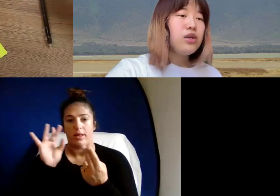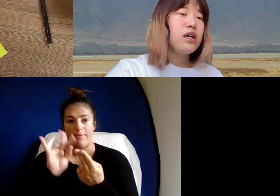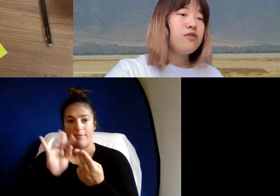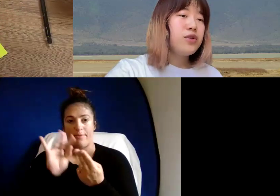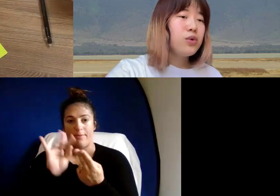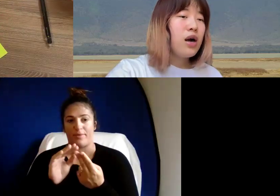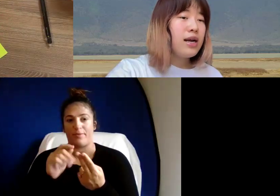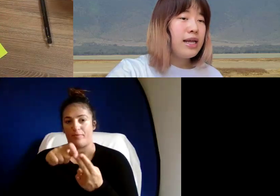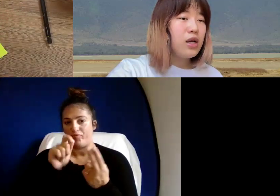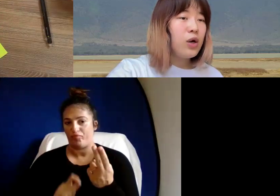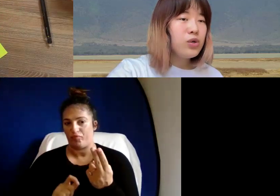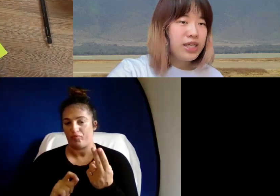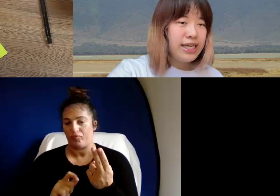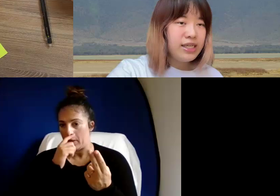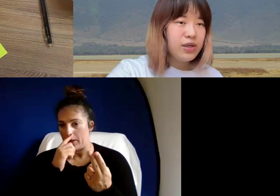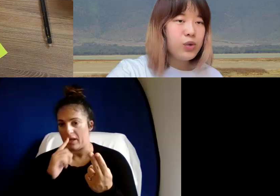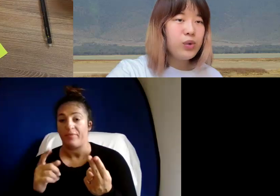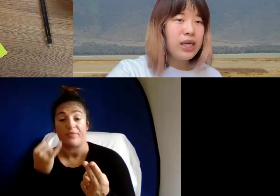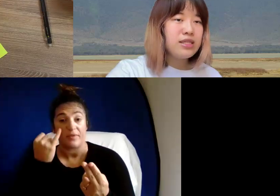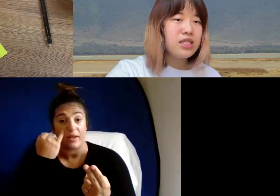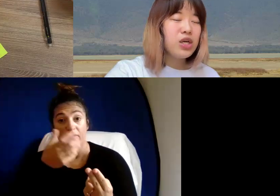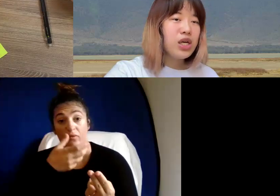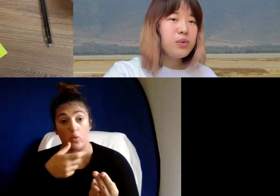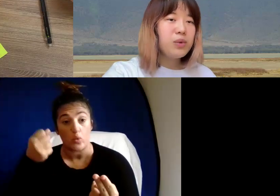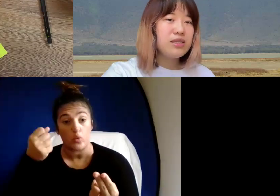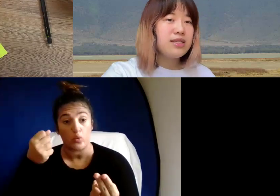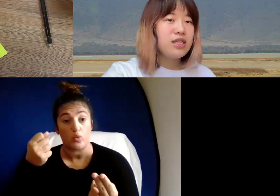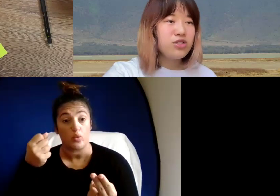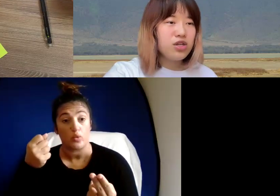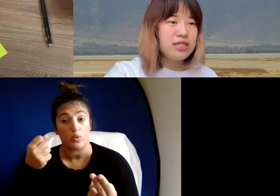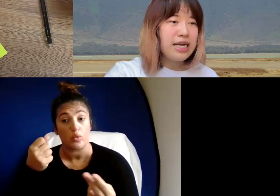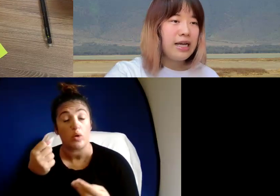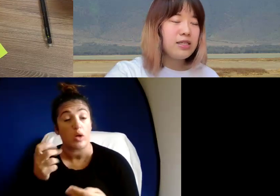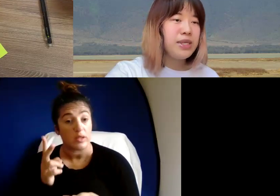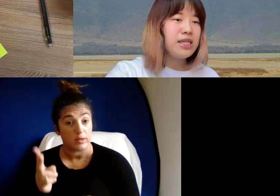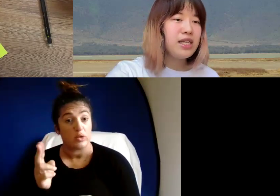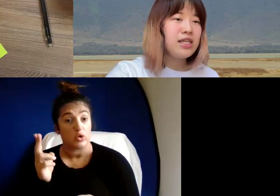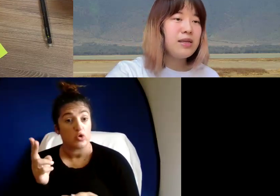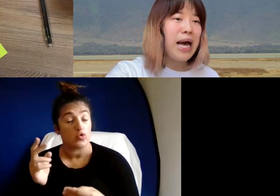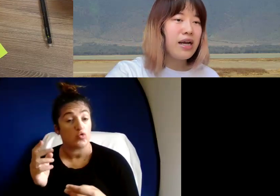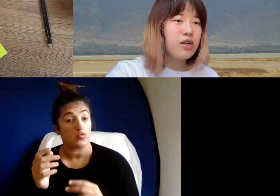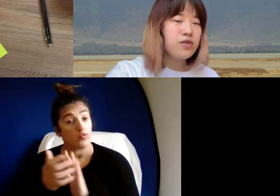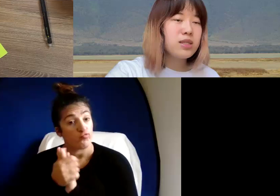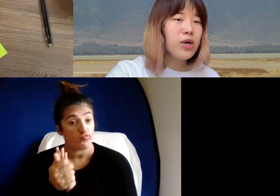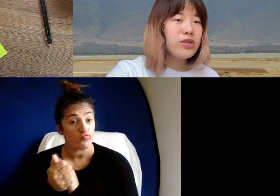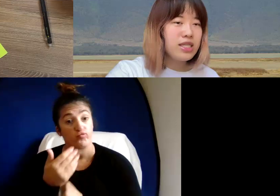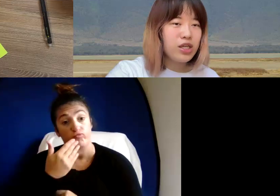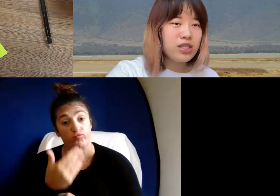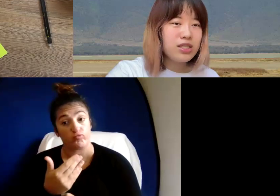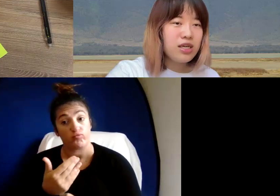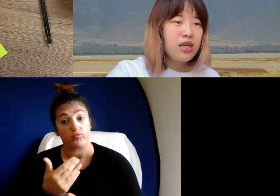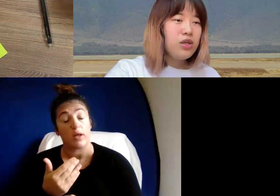sticker, if you are an older kid who is good with scissors and peeling the back of